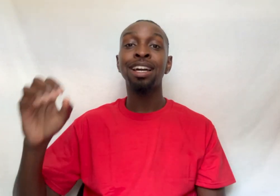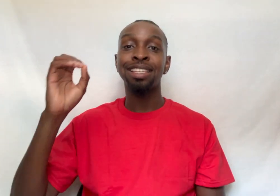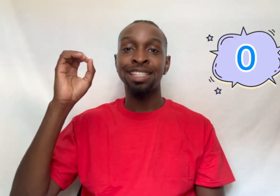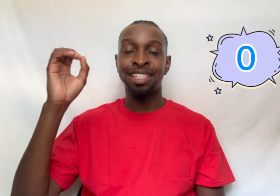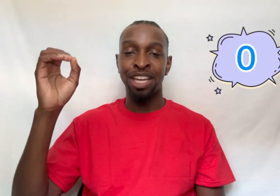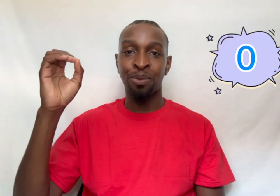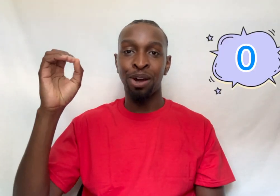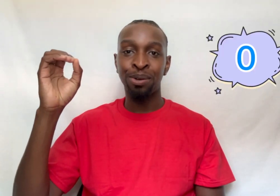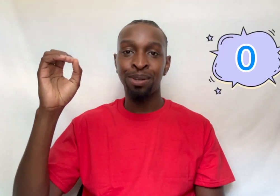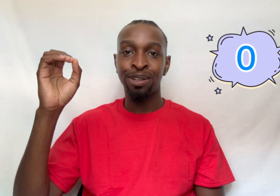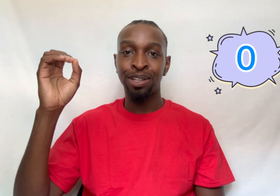0,